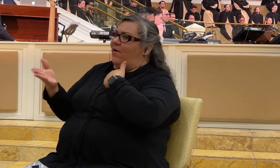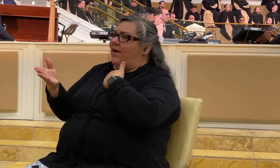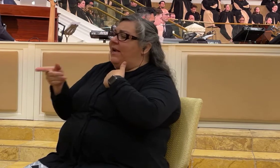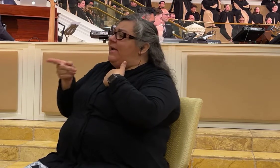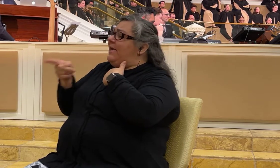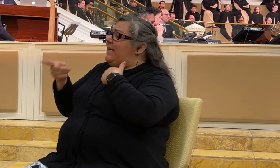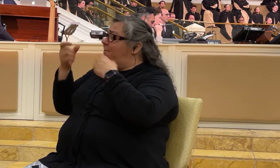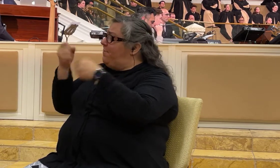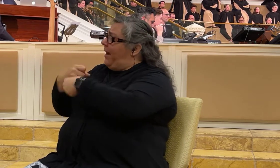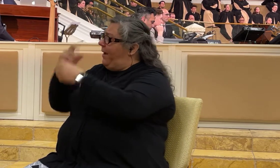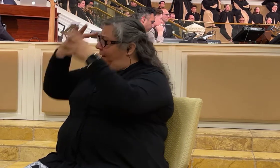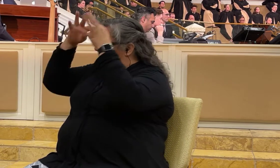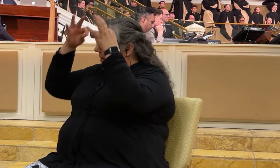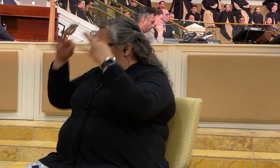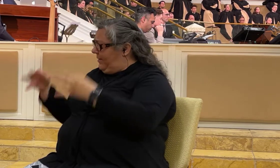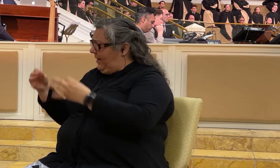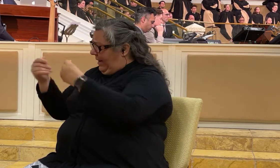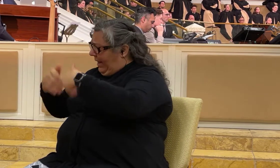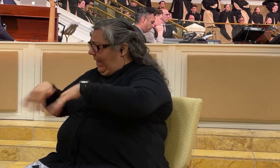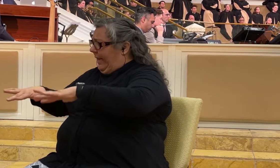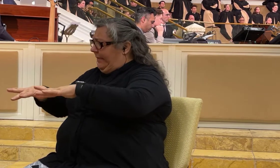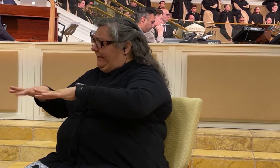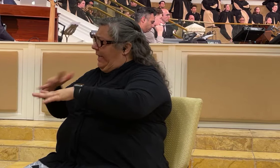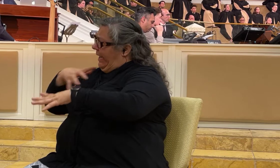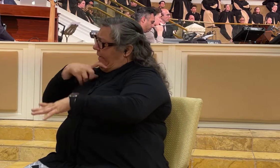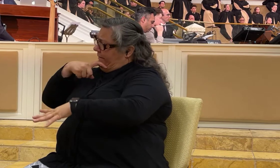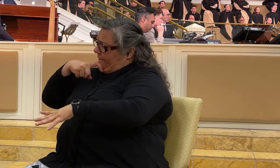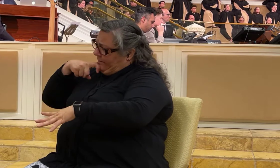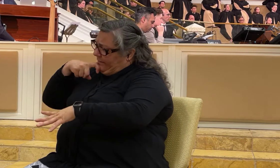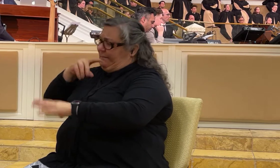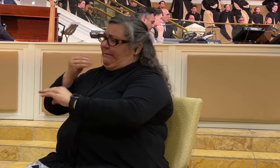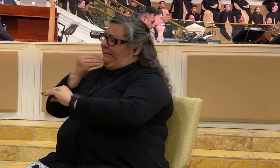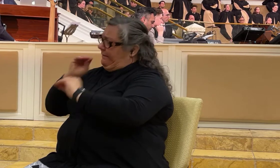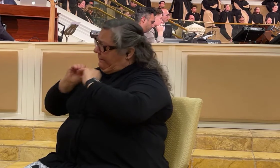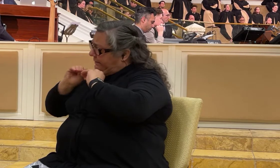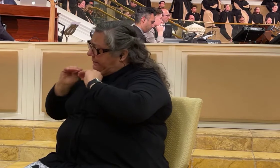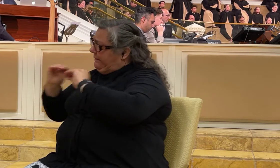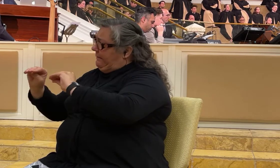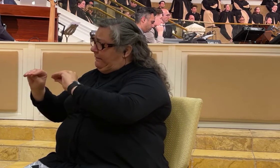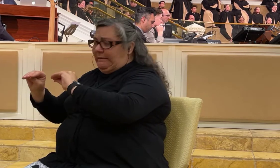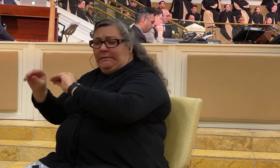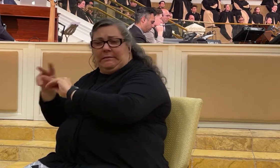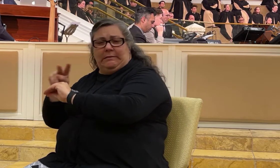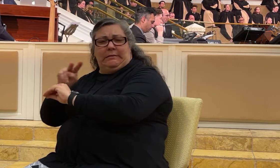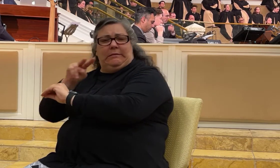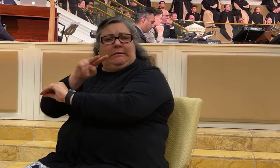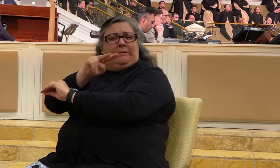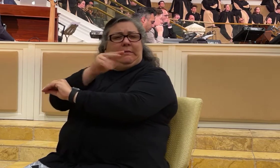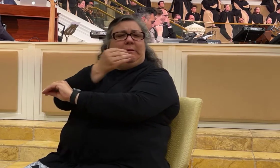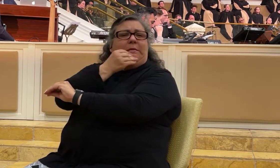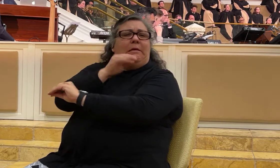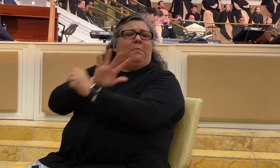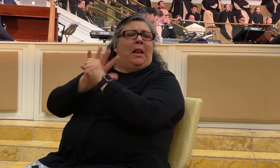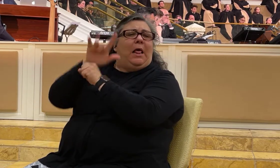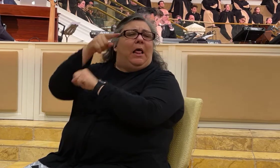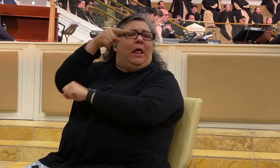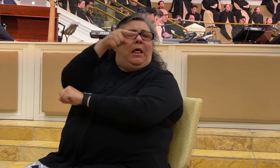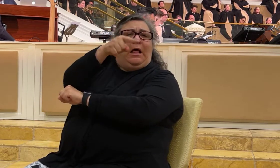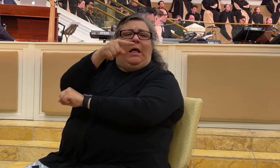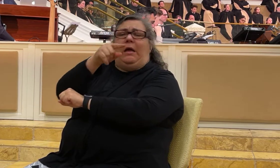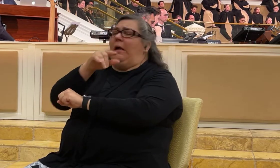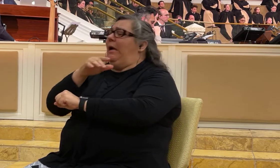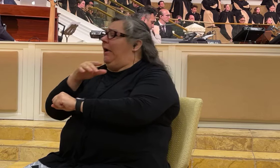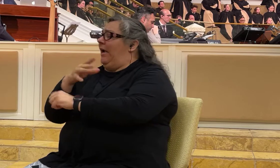choice to leave that land because for a little faith lapse